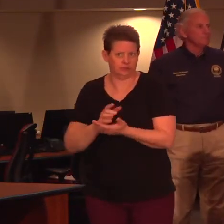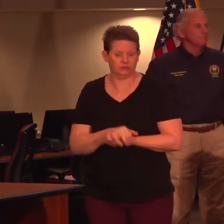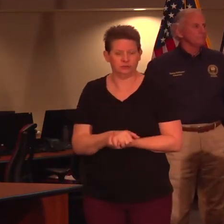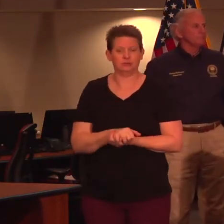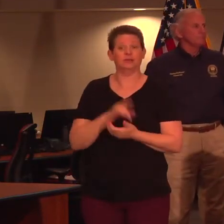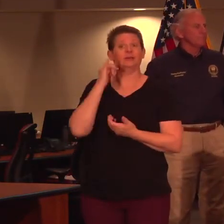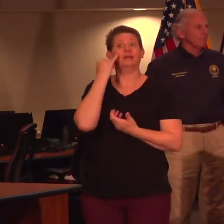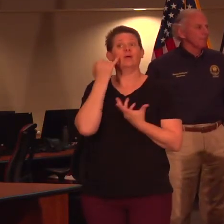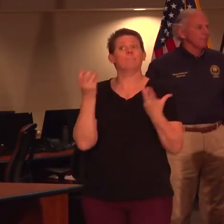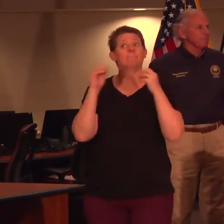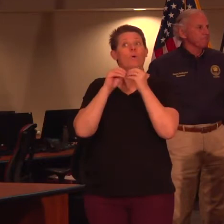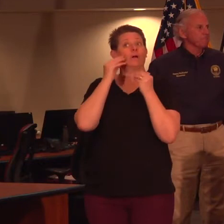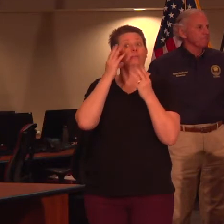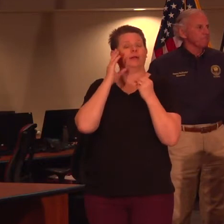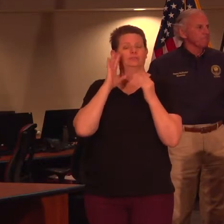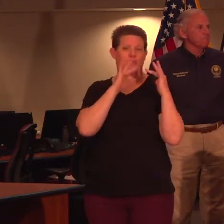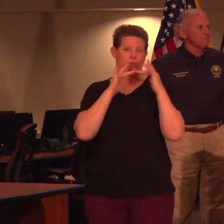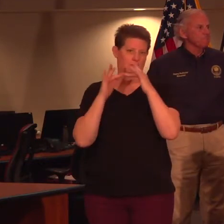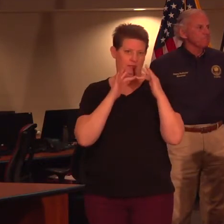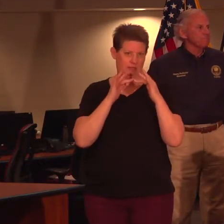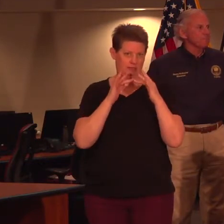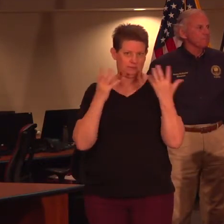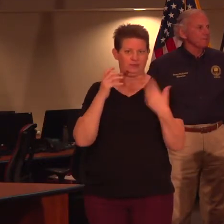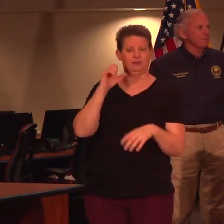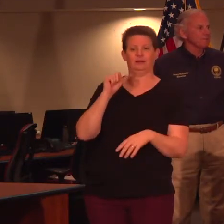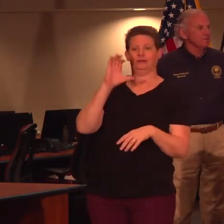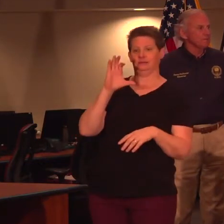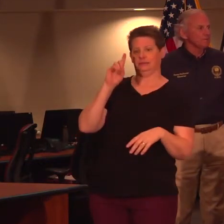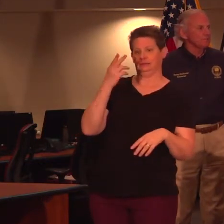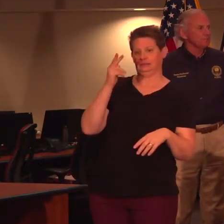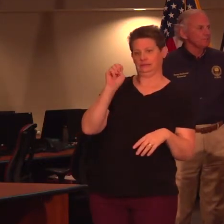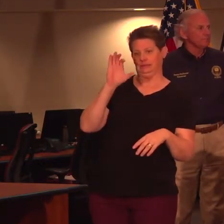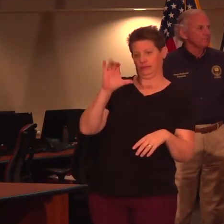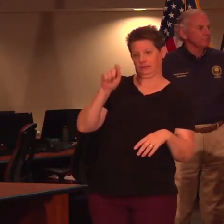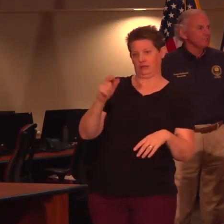latest information, you can visit our website, which is